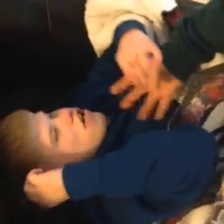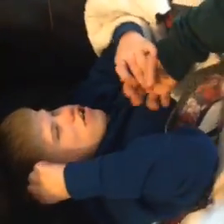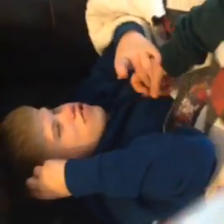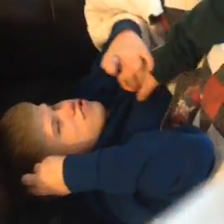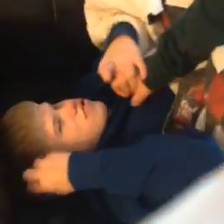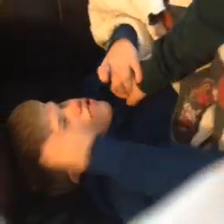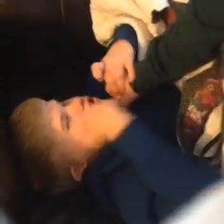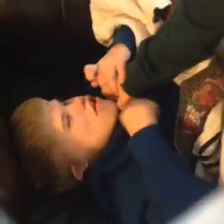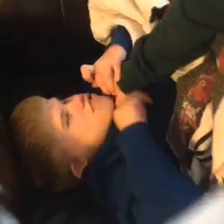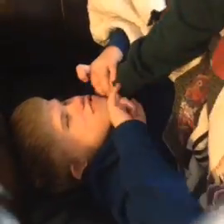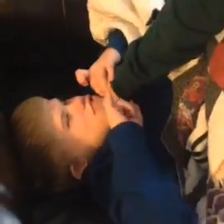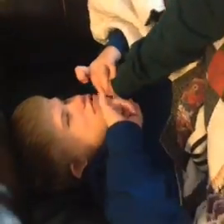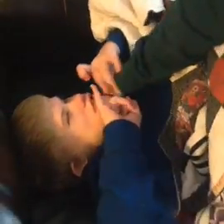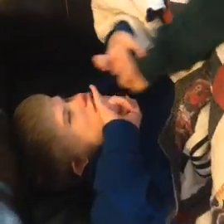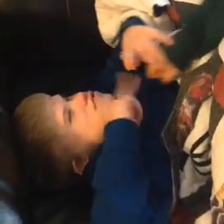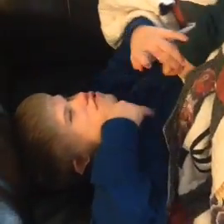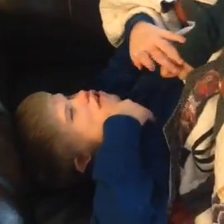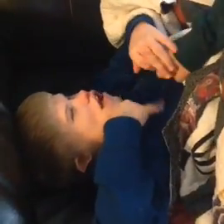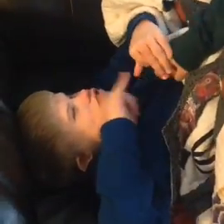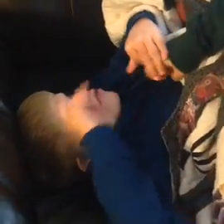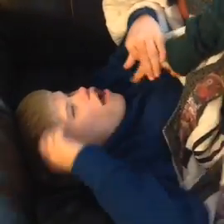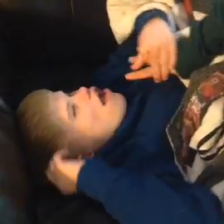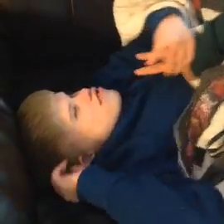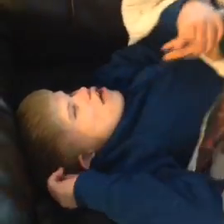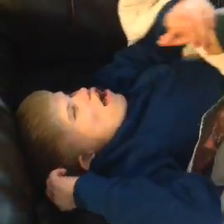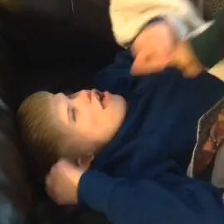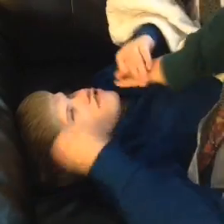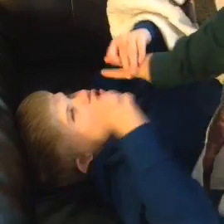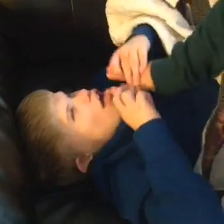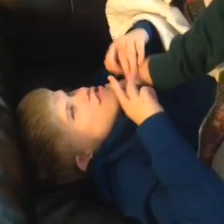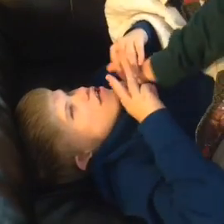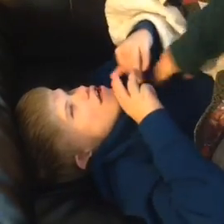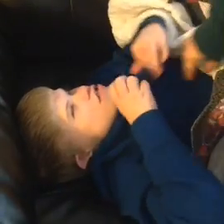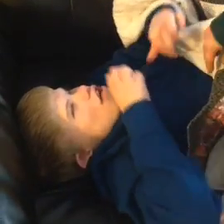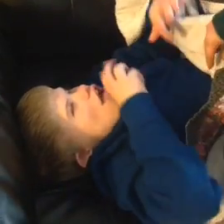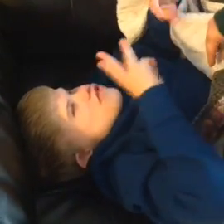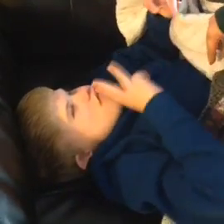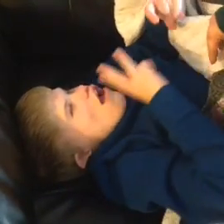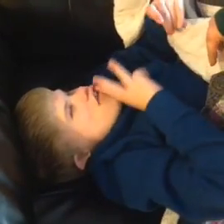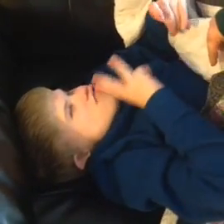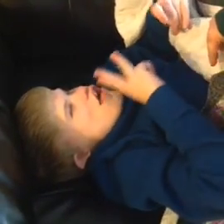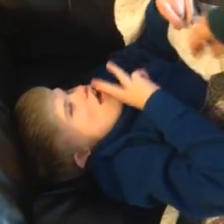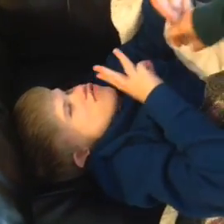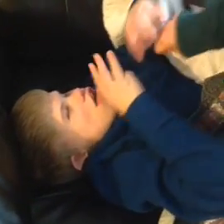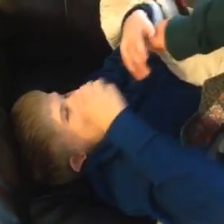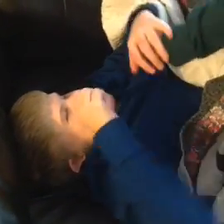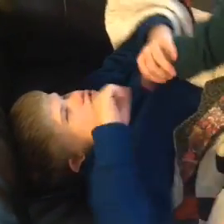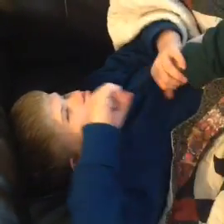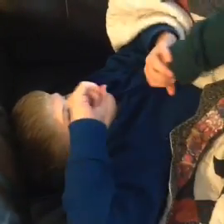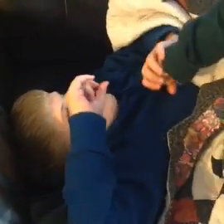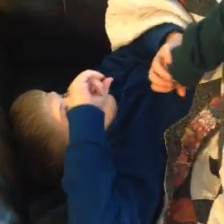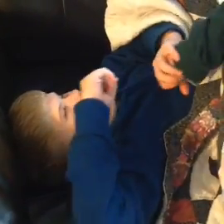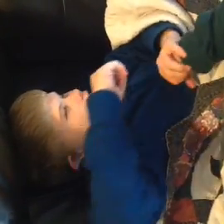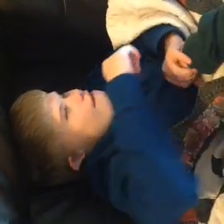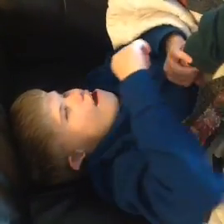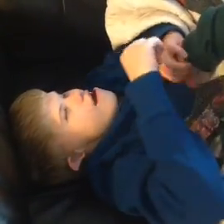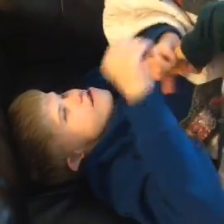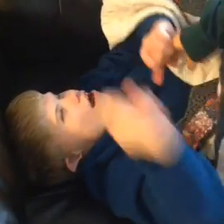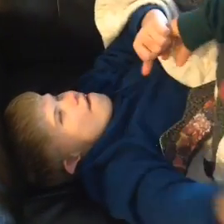do you want orange juice? Oh, orange juice or water? You want water? Okay.